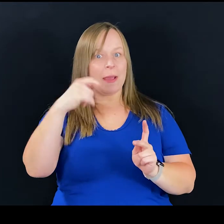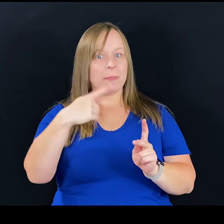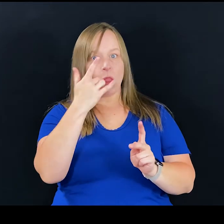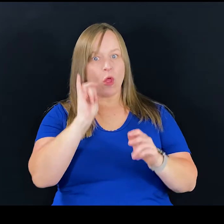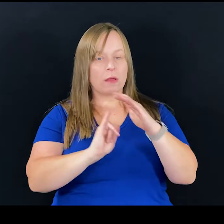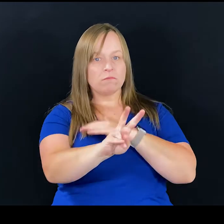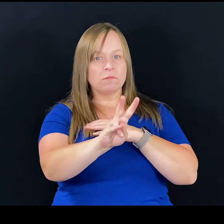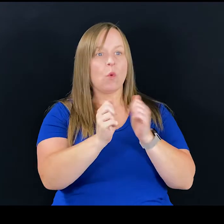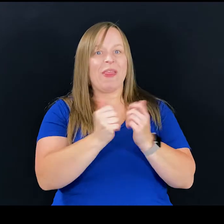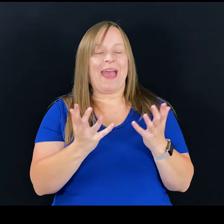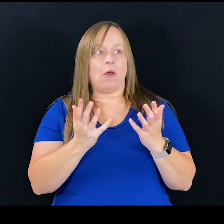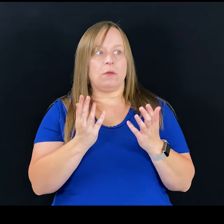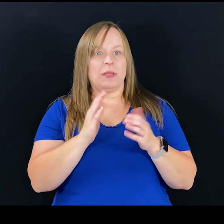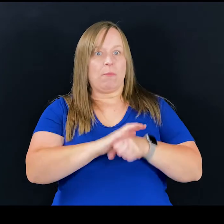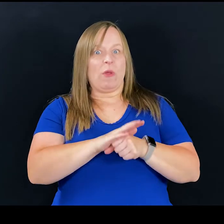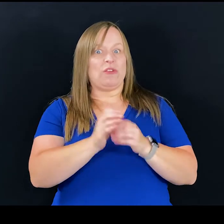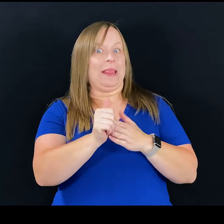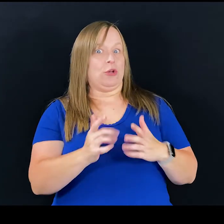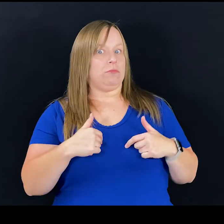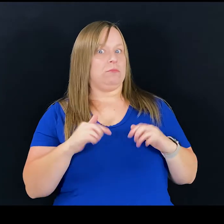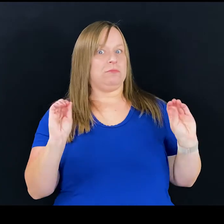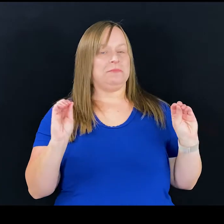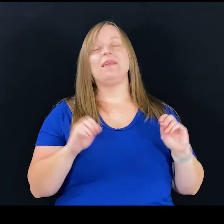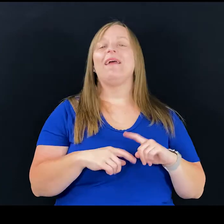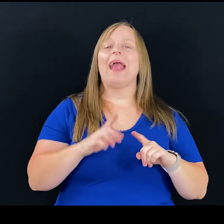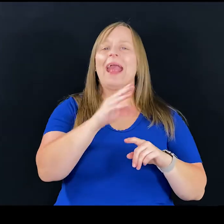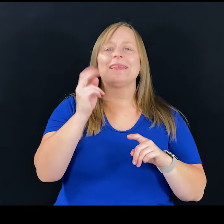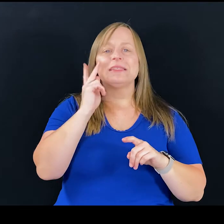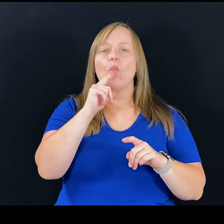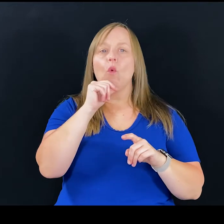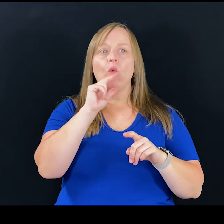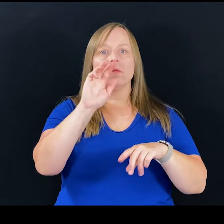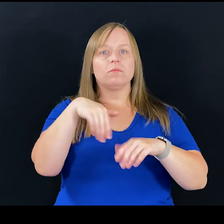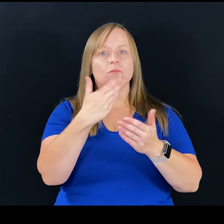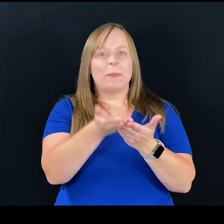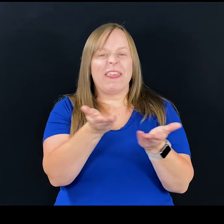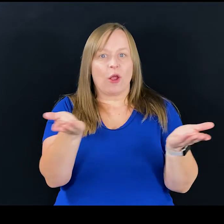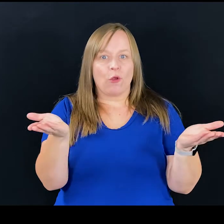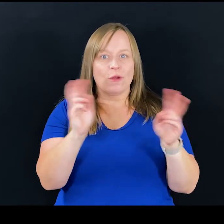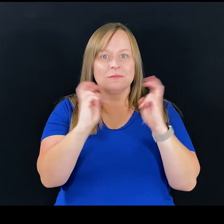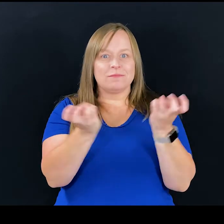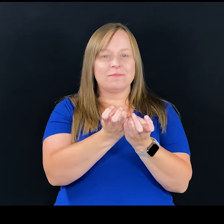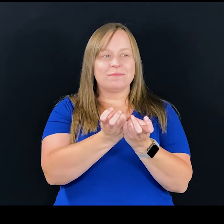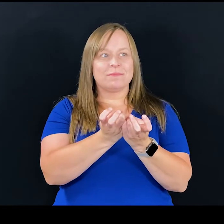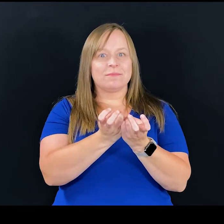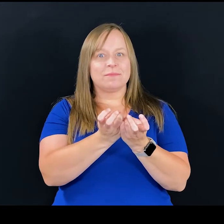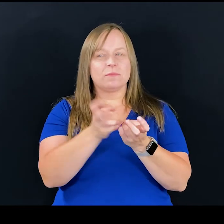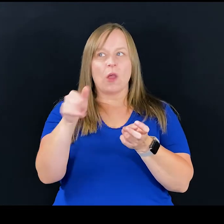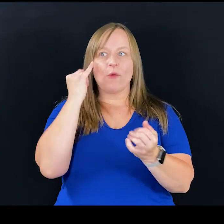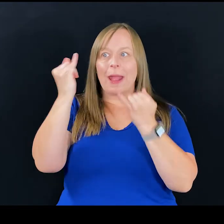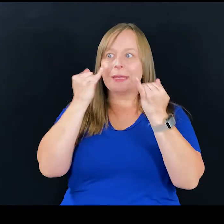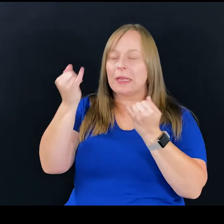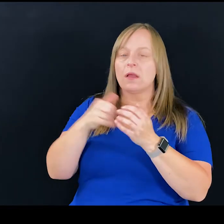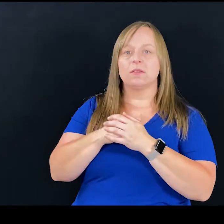seeing what an IEP is going to look like without needing to be the pressure of the leader, and they're seeing who's at the IEP meeting, and